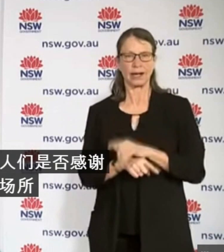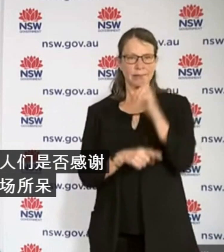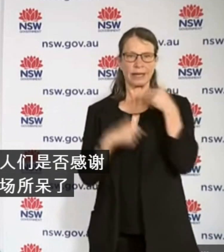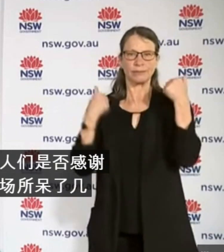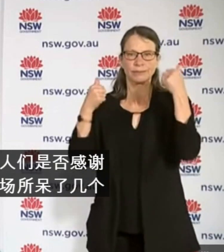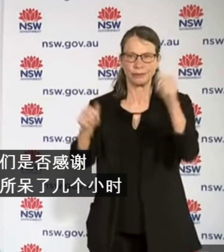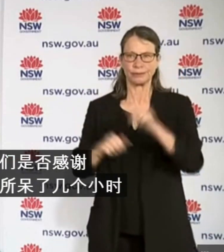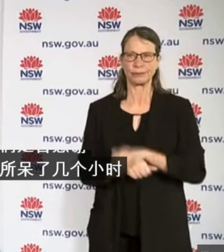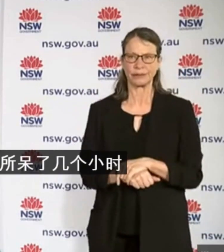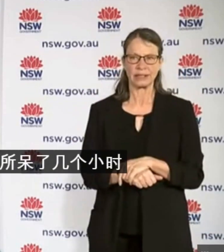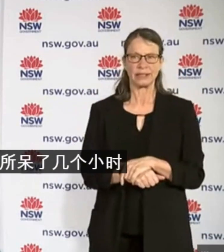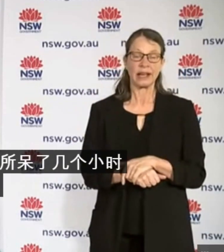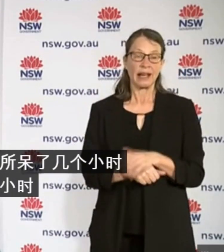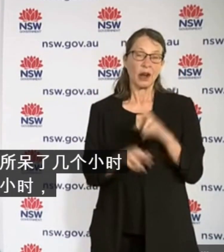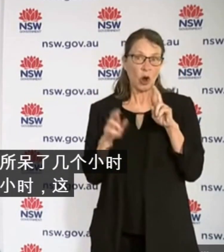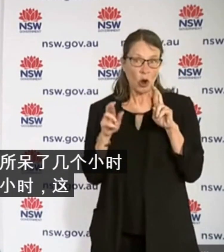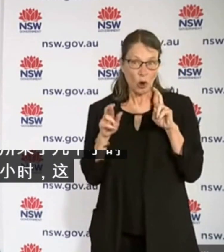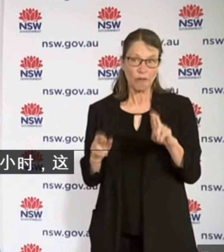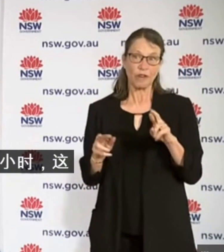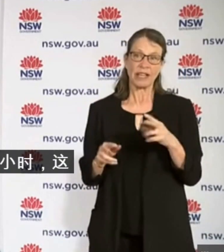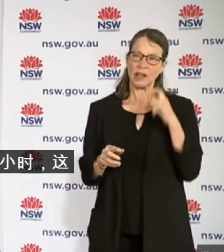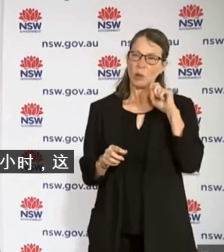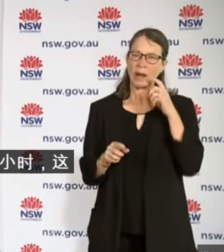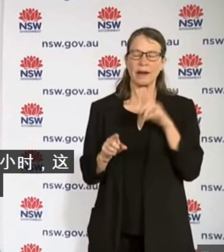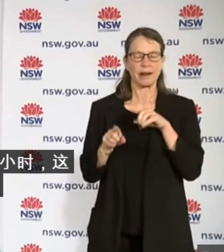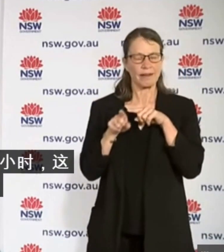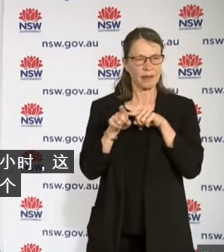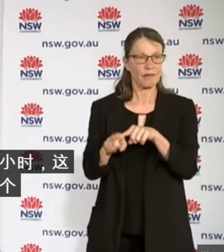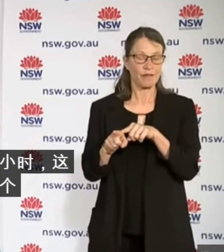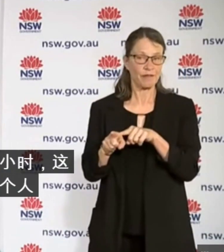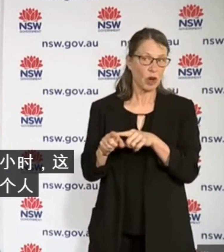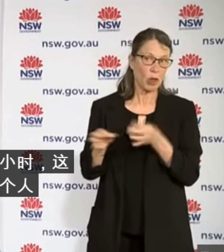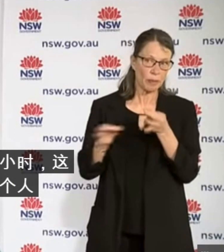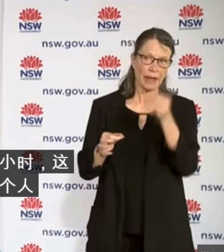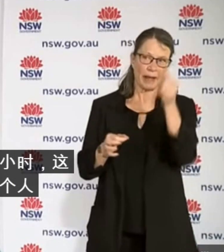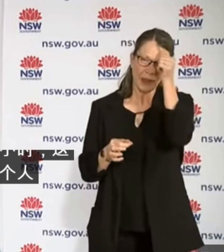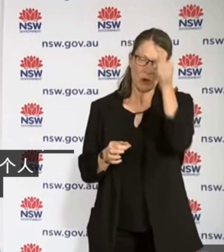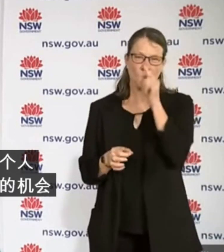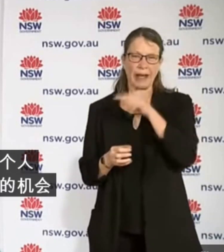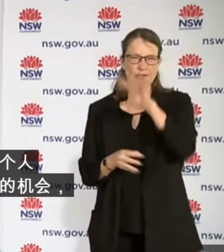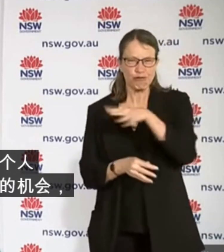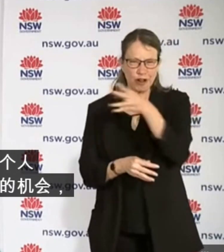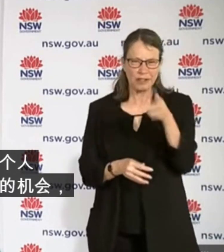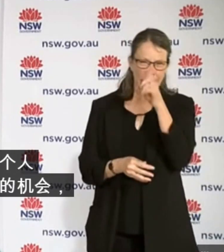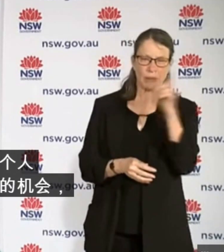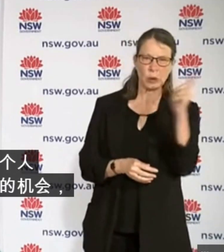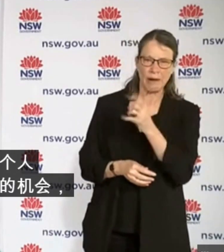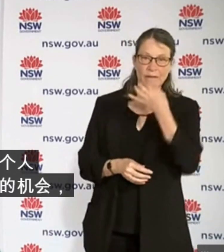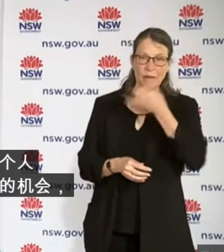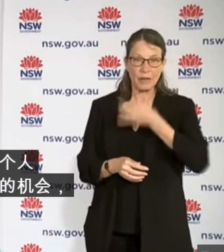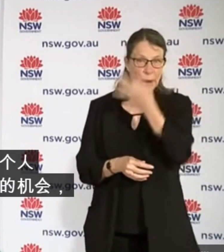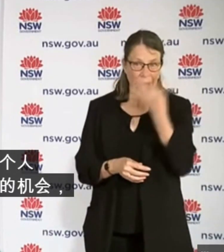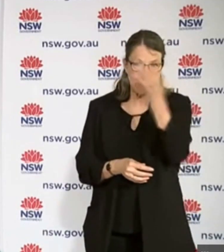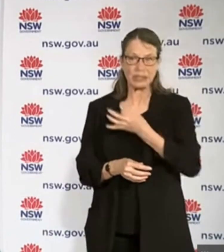at a venue for a couple of hours rather than 3 or 4 hours, and that actually gave everybody the chance to deal with that demand. Just on